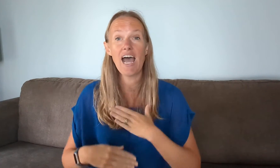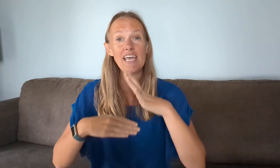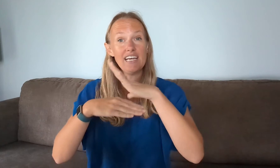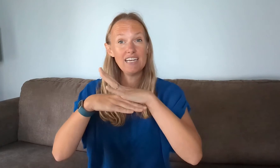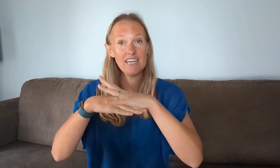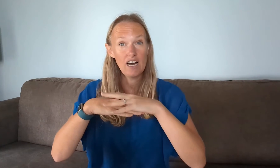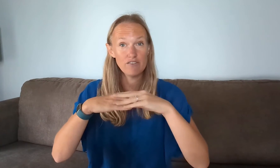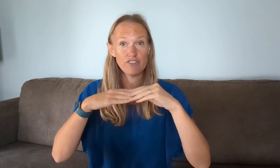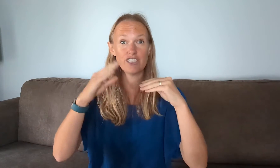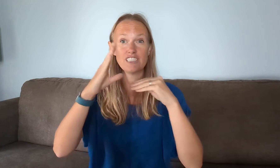My comfort,